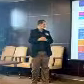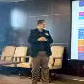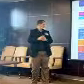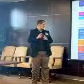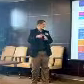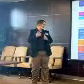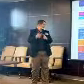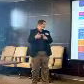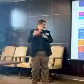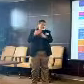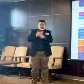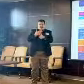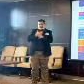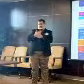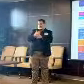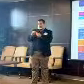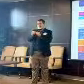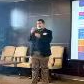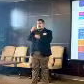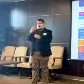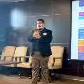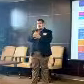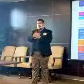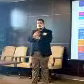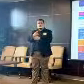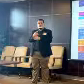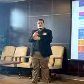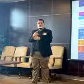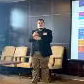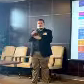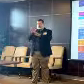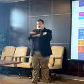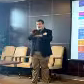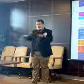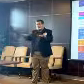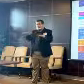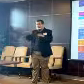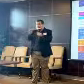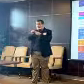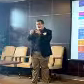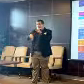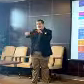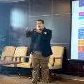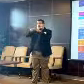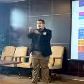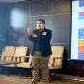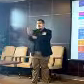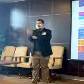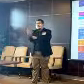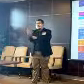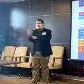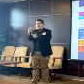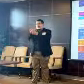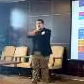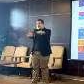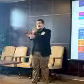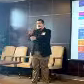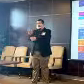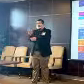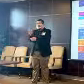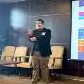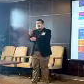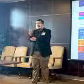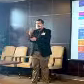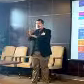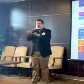think, disturbing number we're seeing today is that our pediatric patients have increased to 11 at Ansley Children's Hospital,